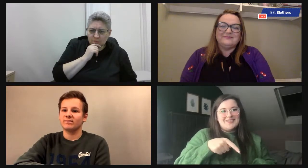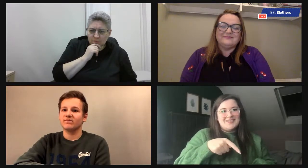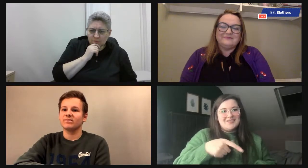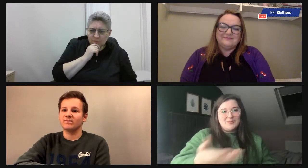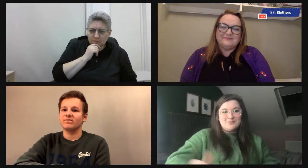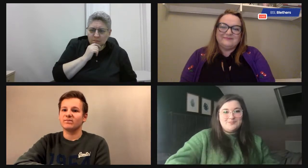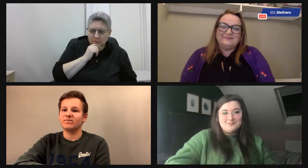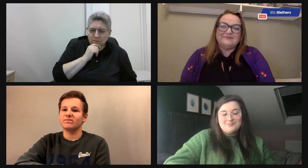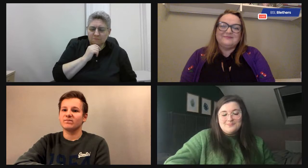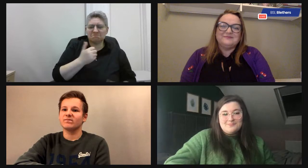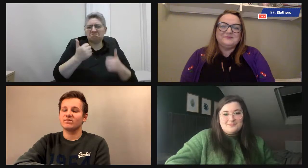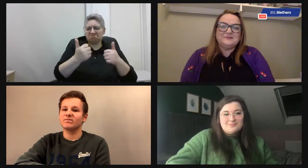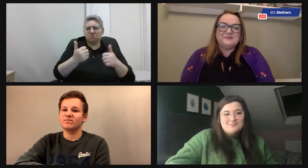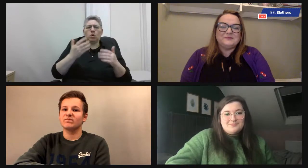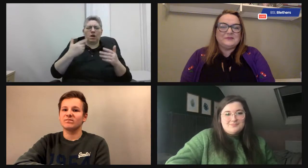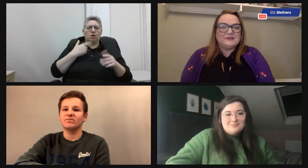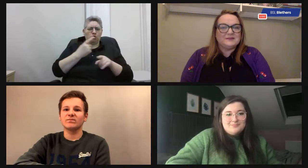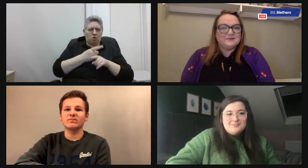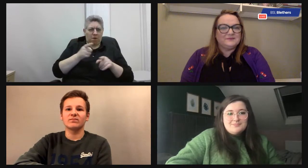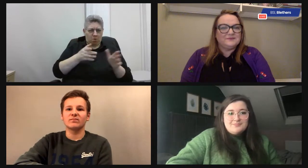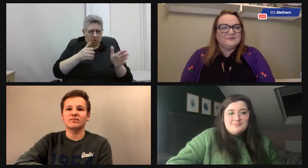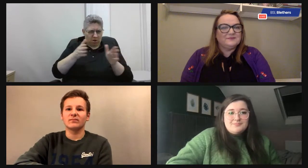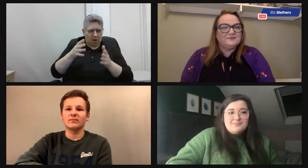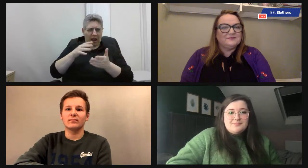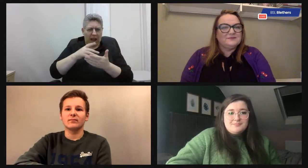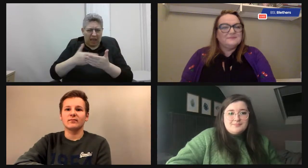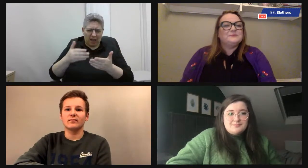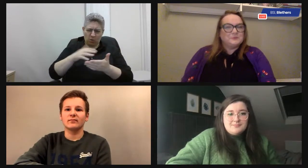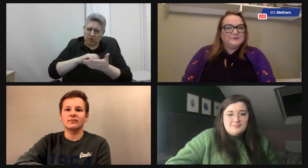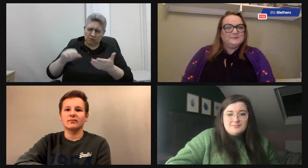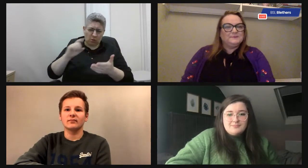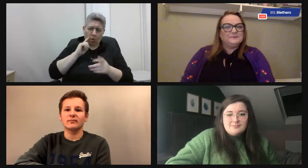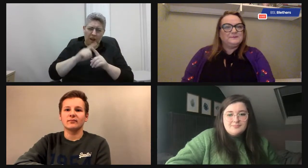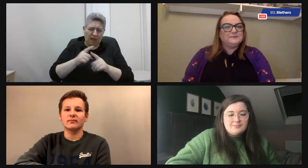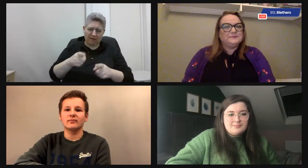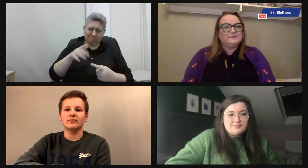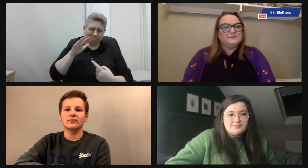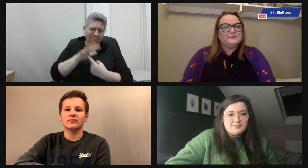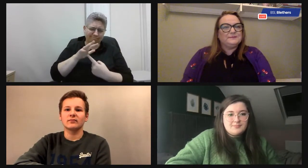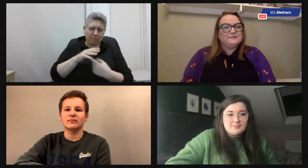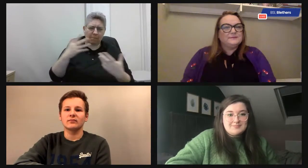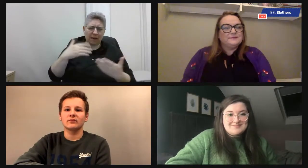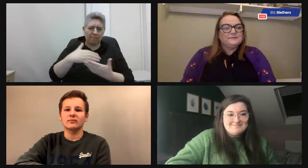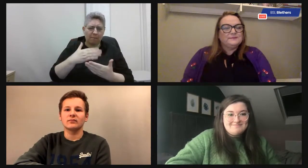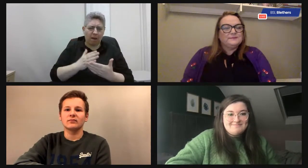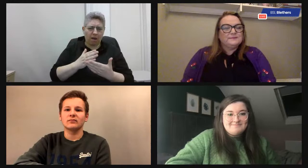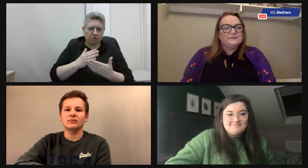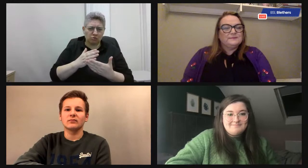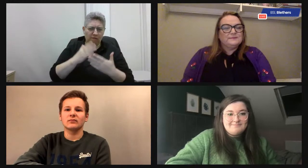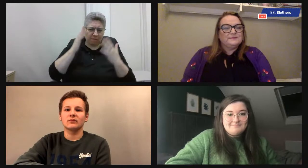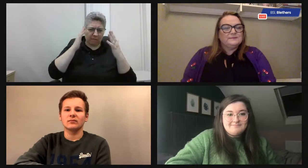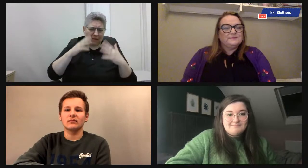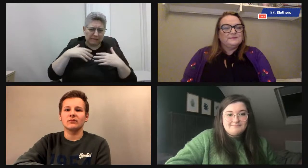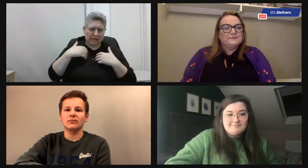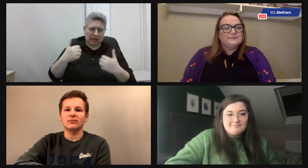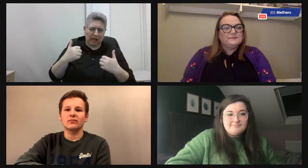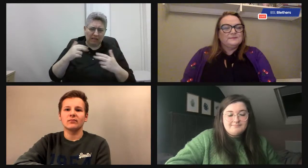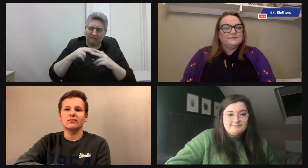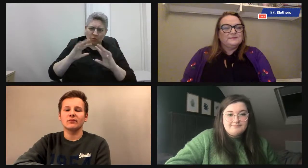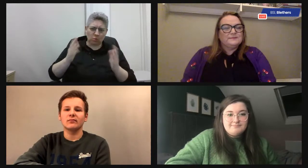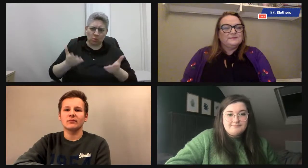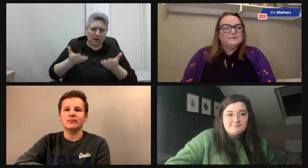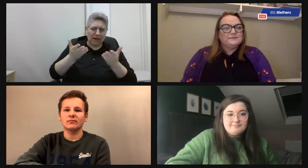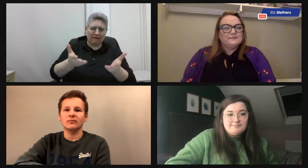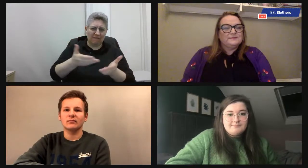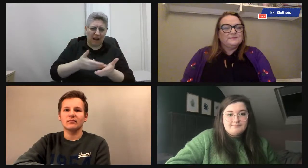without having that other person with the same language skills? It's another barrier. I'm sure we could talk all night